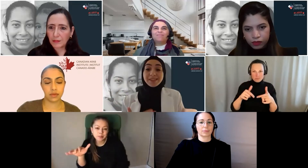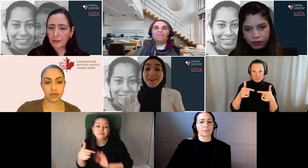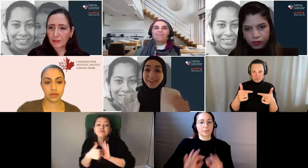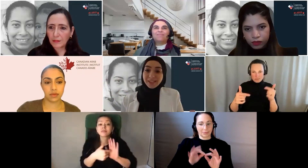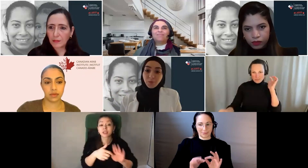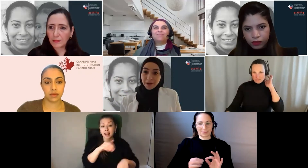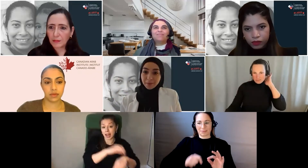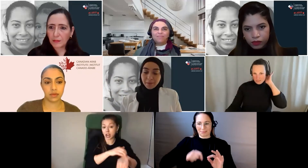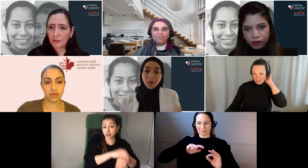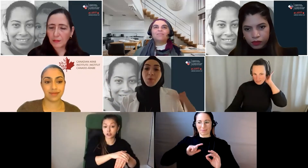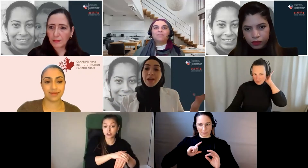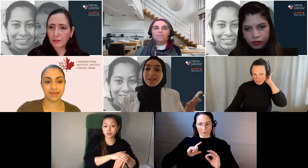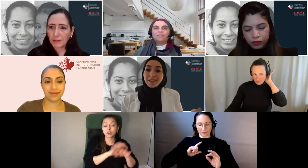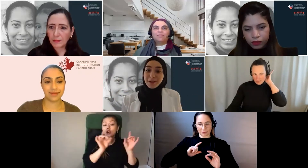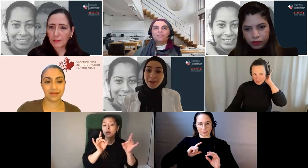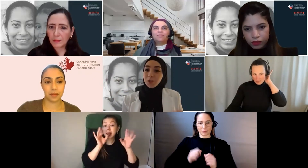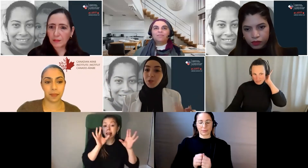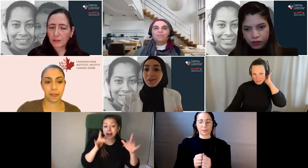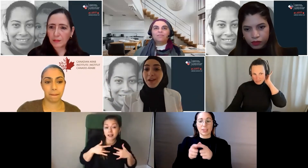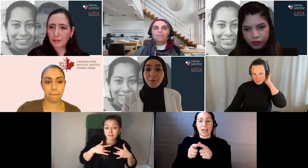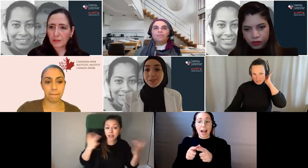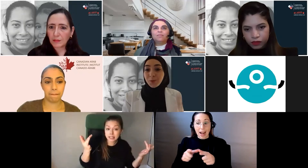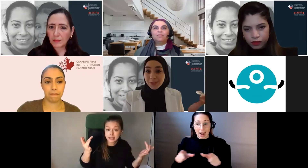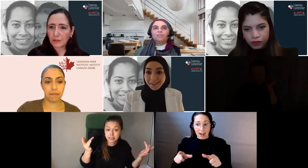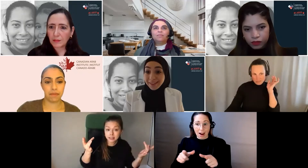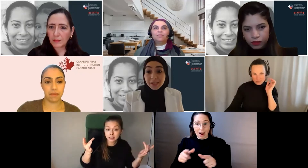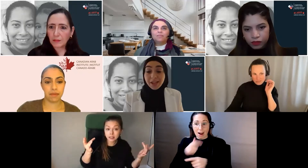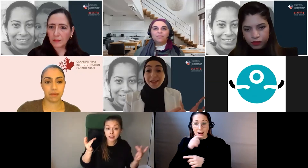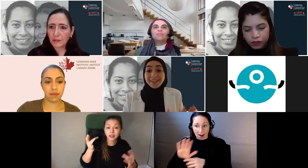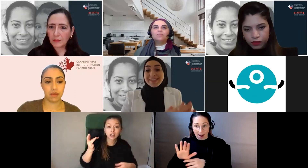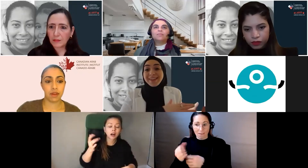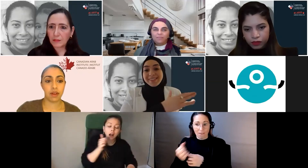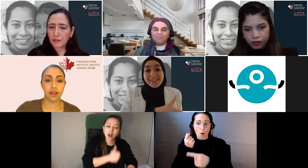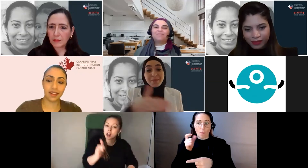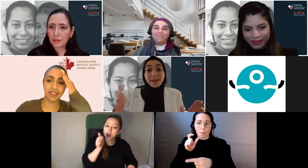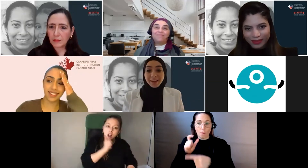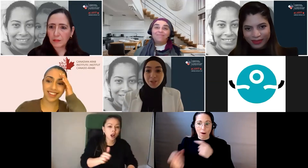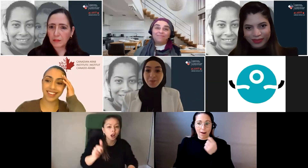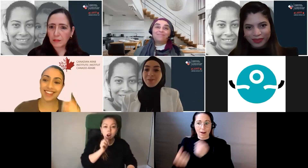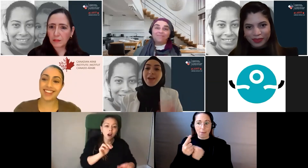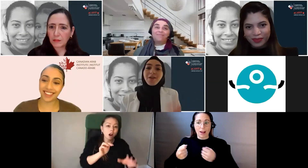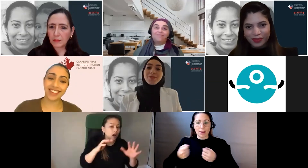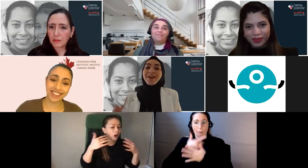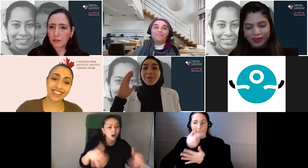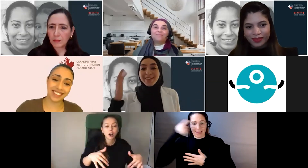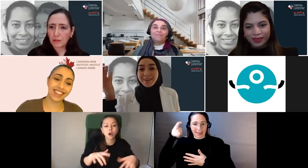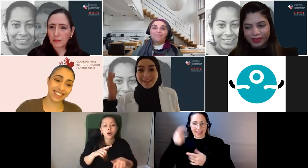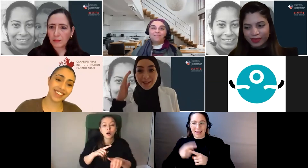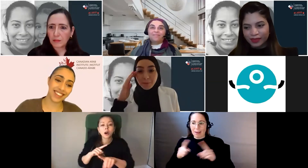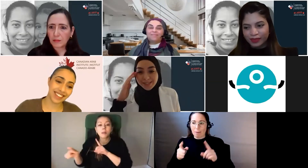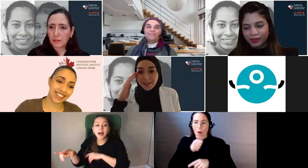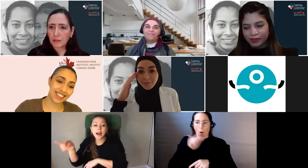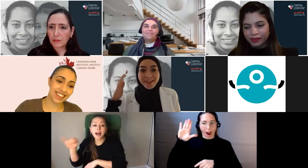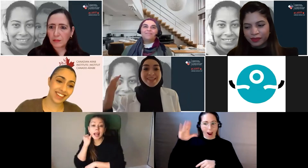that's not the case for Arabic. Whereas in Arabic, we joke a lot about suicide. It's not the same in English. If you say, "Oh my God, I'm going